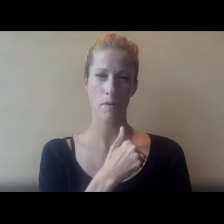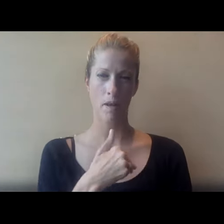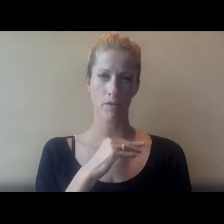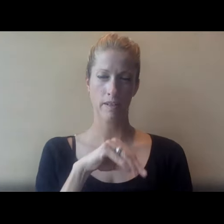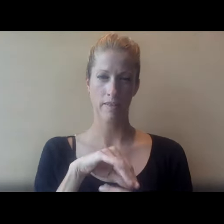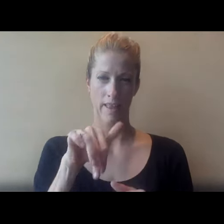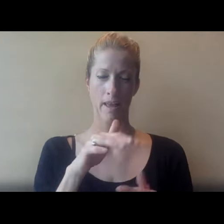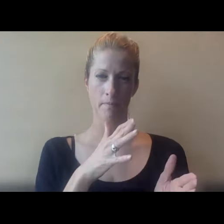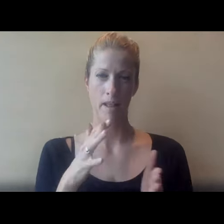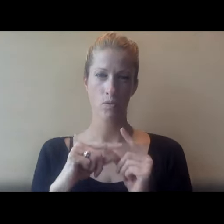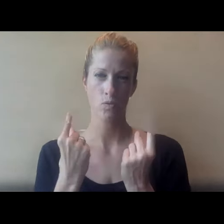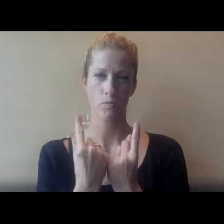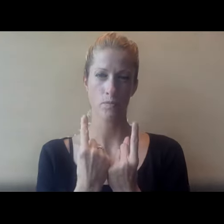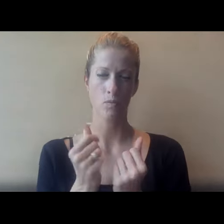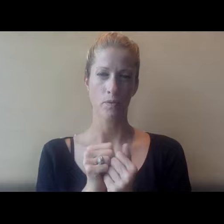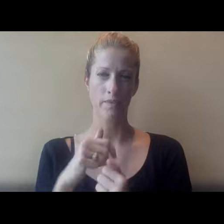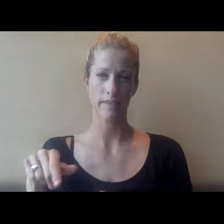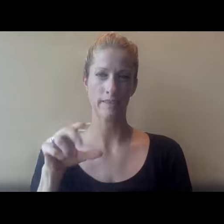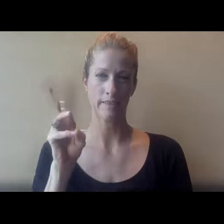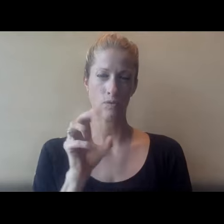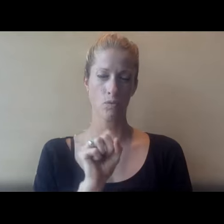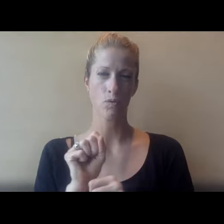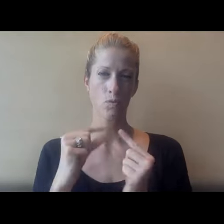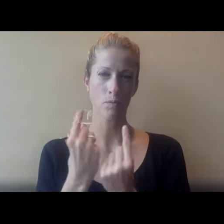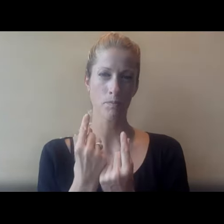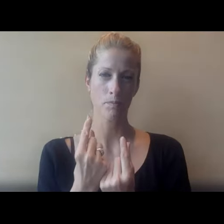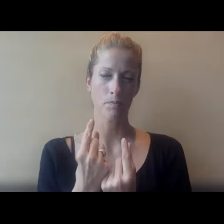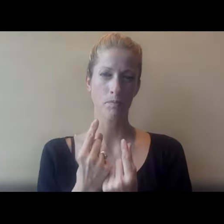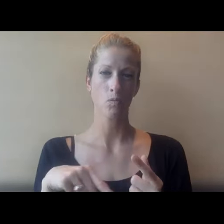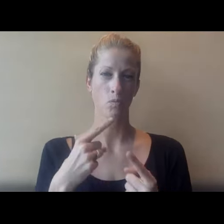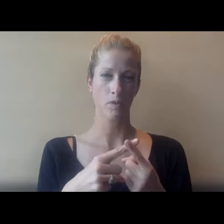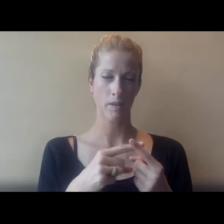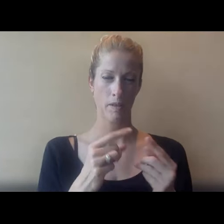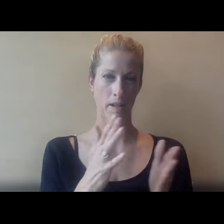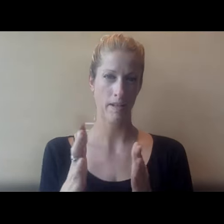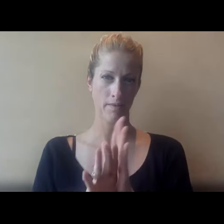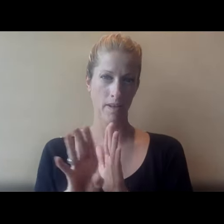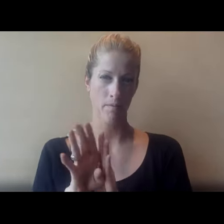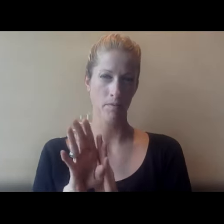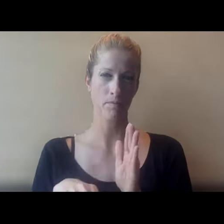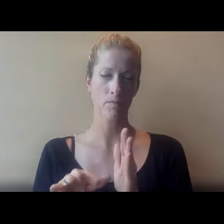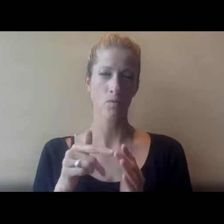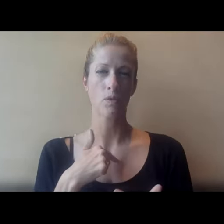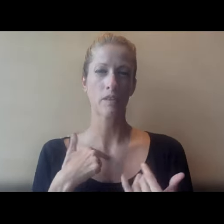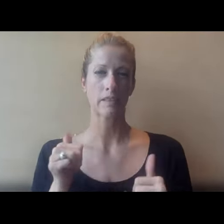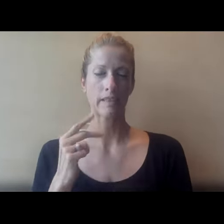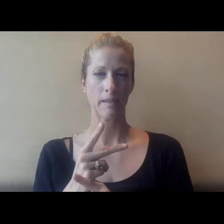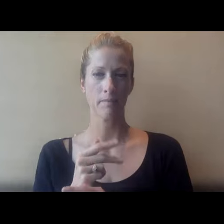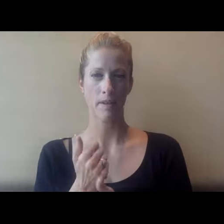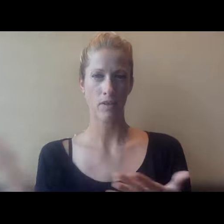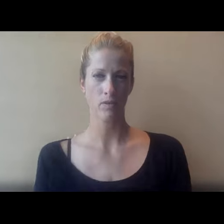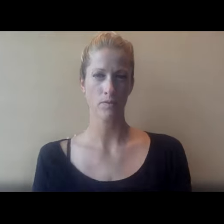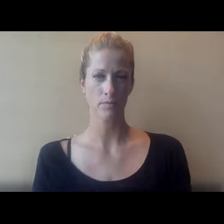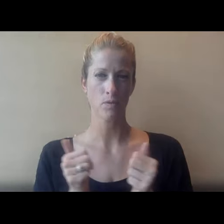and these six working groups that even once the plan is developed and the capacity dollars are there, that we keep together a much